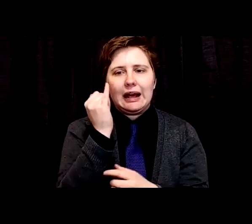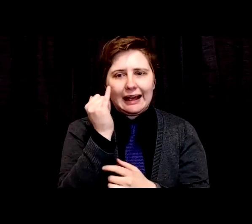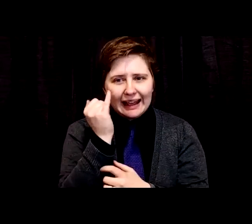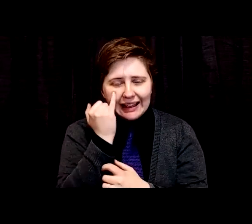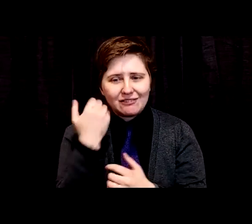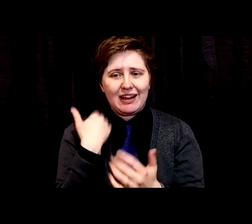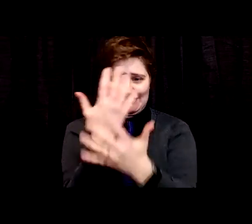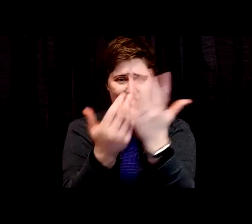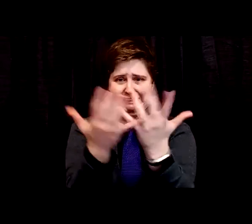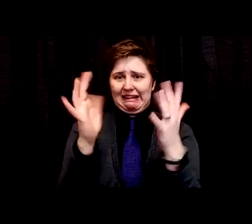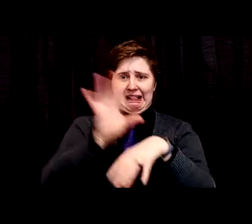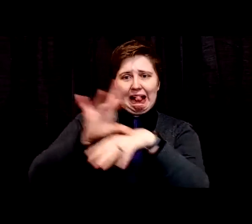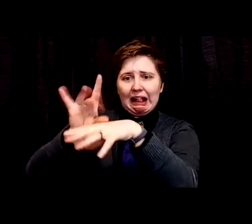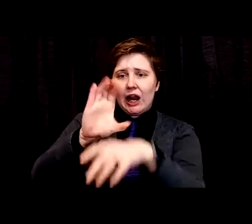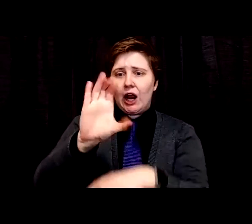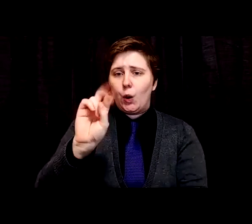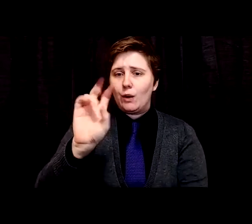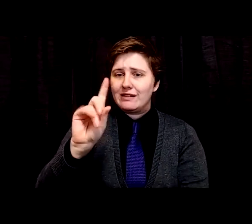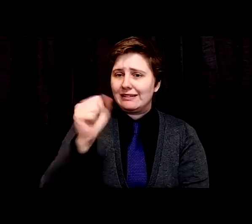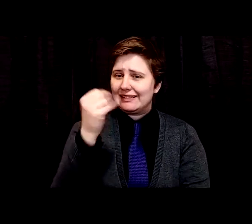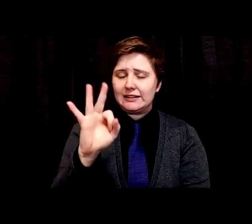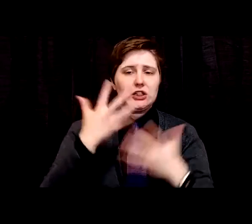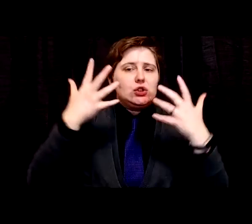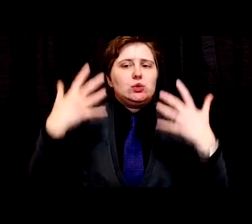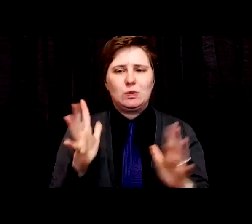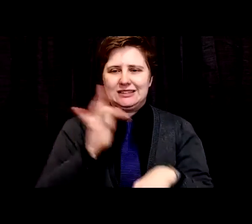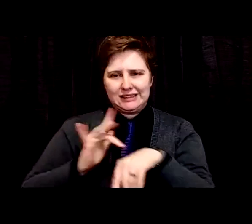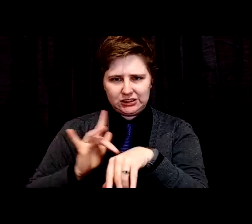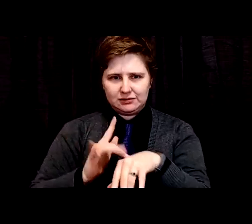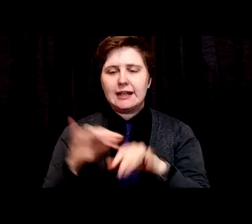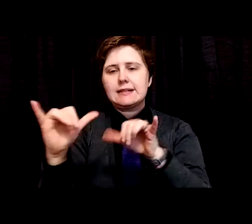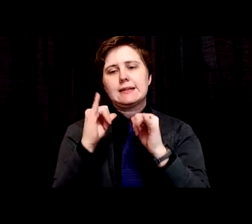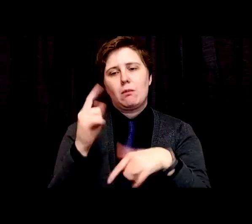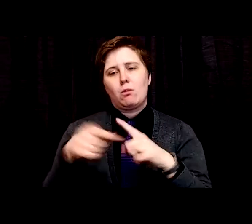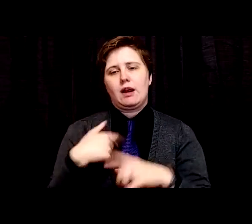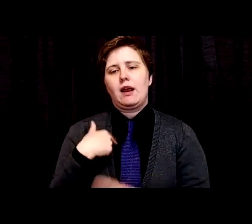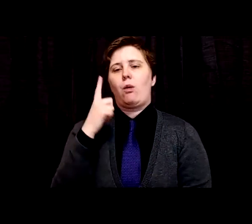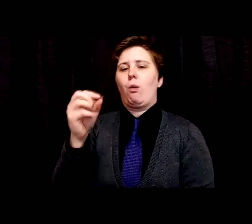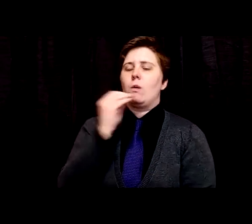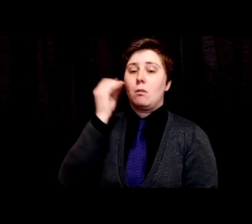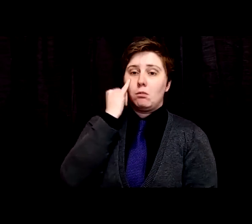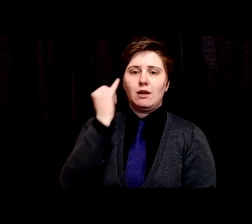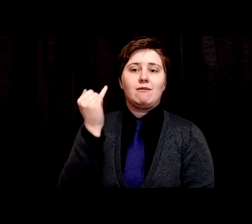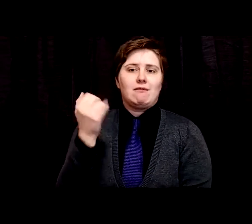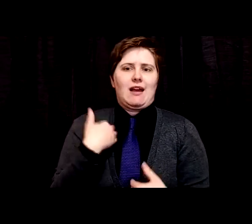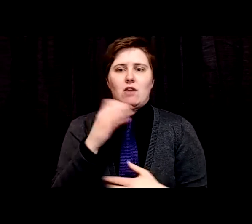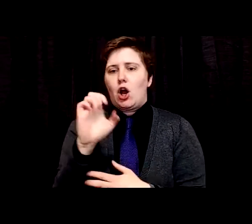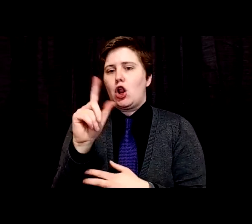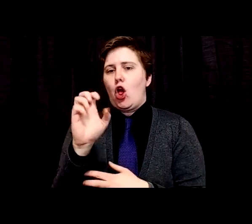our fingers. Again, much like I do when I get home, if I'm wearing one of my cloth